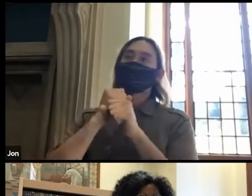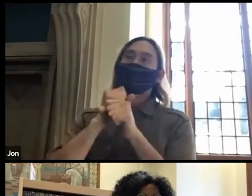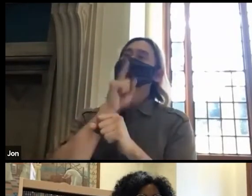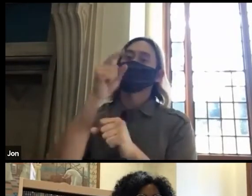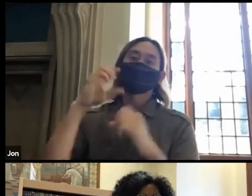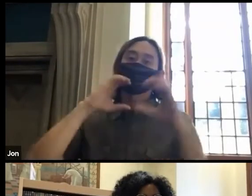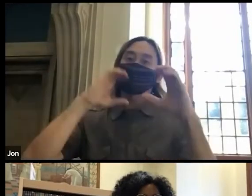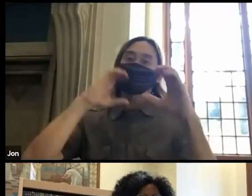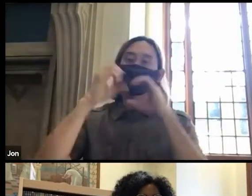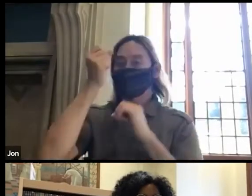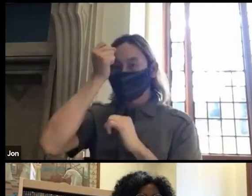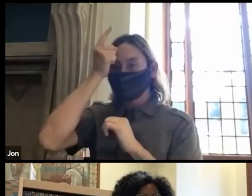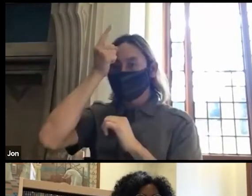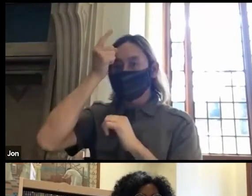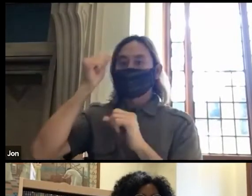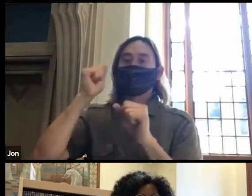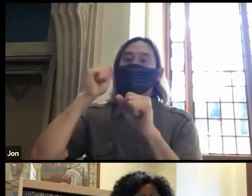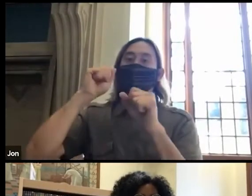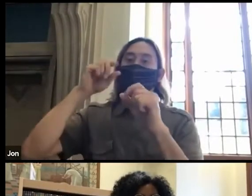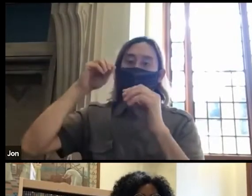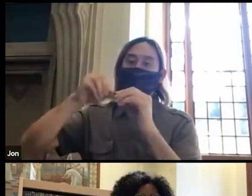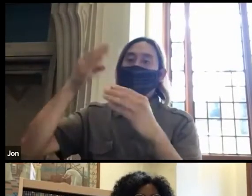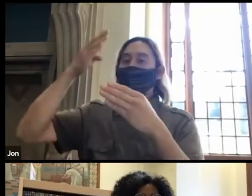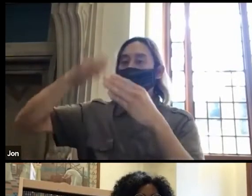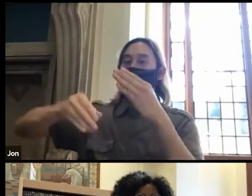to make sure everyone understands.